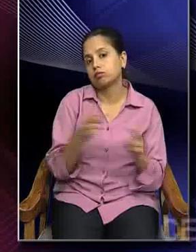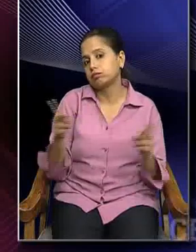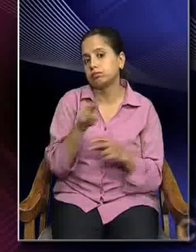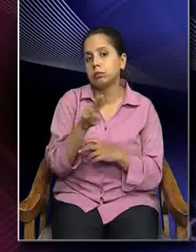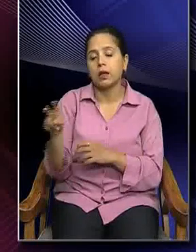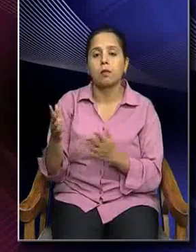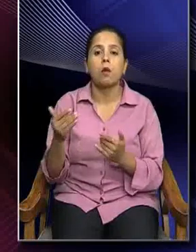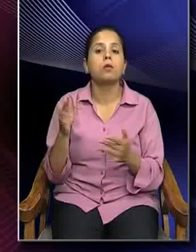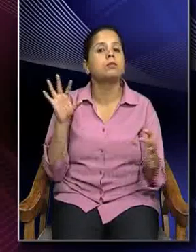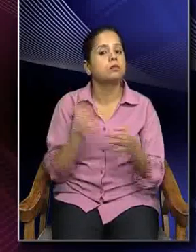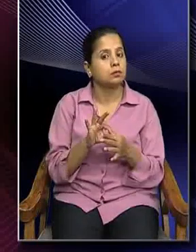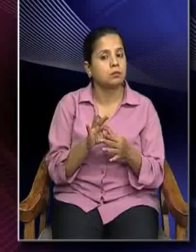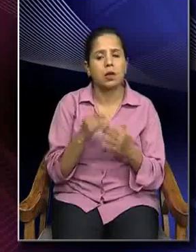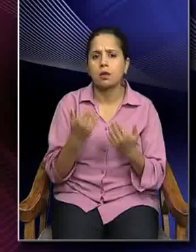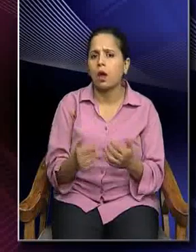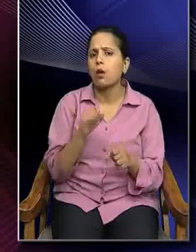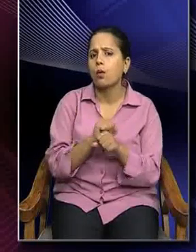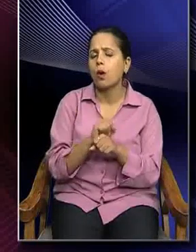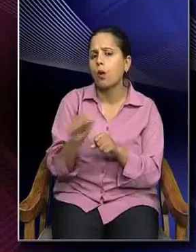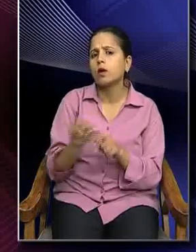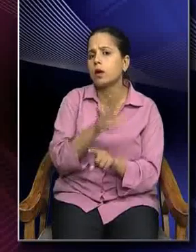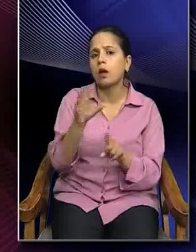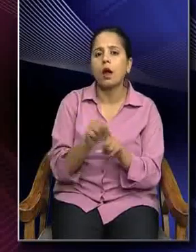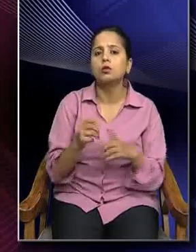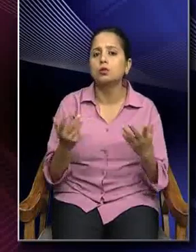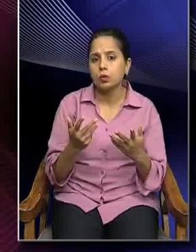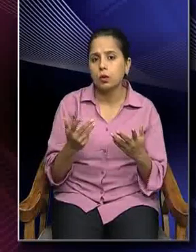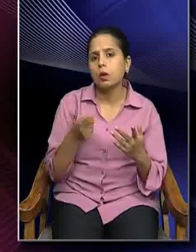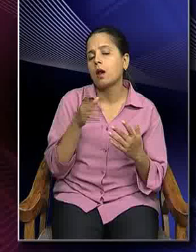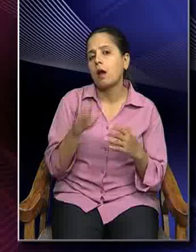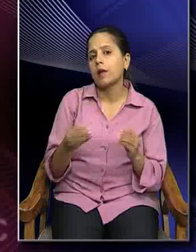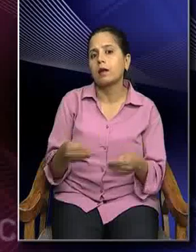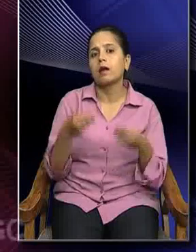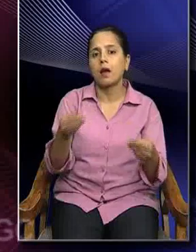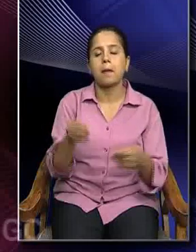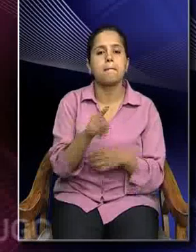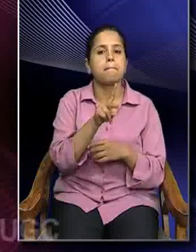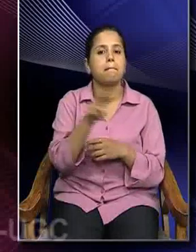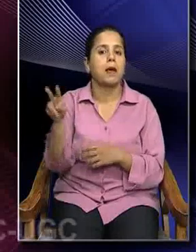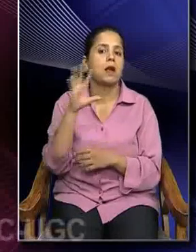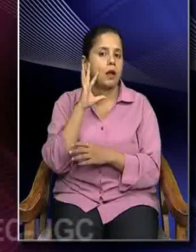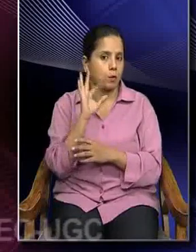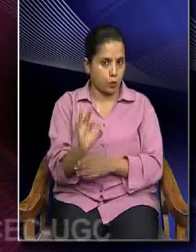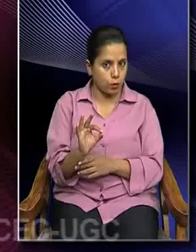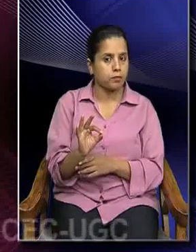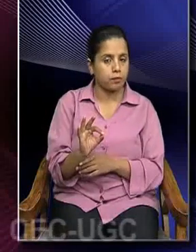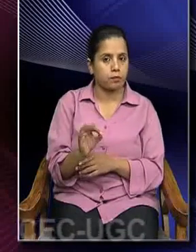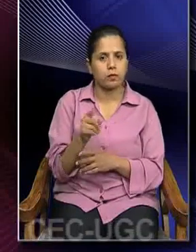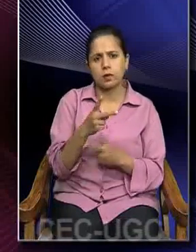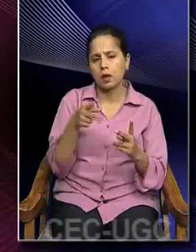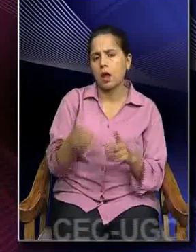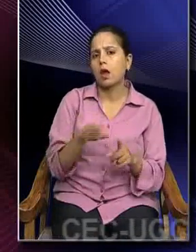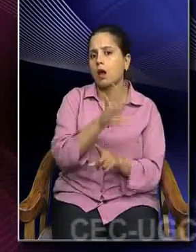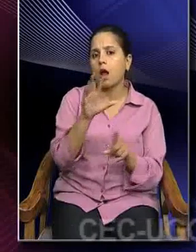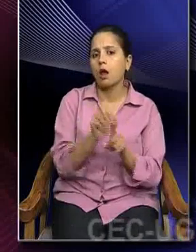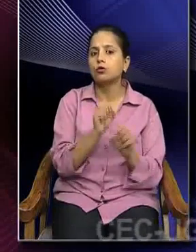meaning. What is the task of culture? It kind of assigns the meaning to a particular